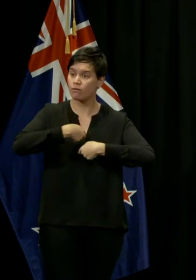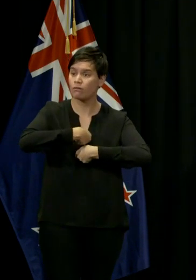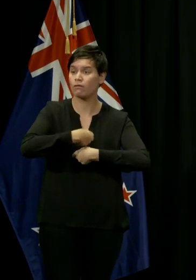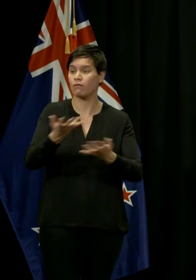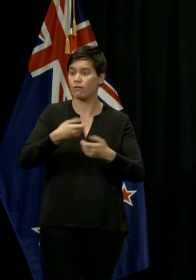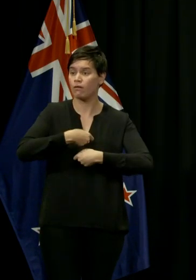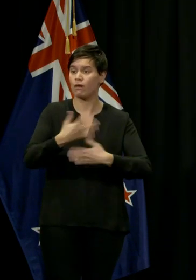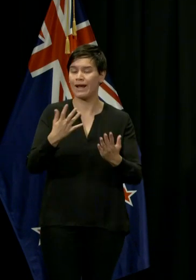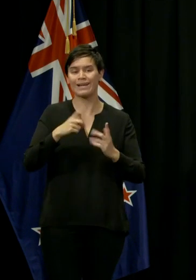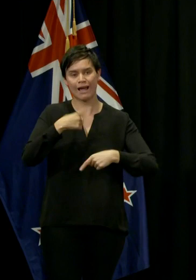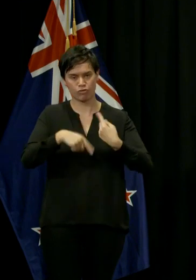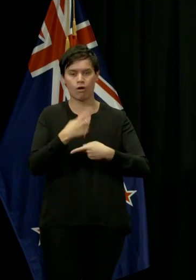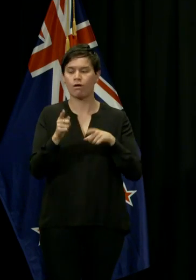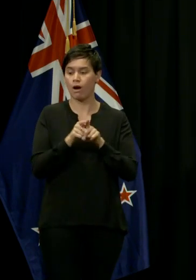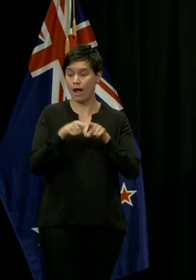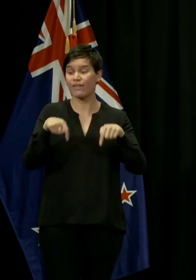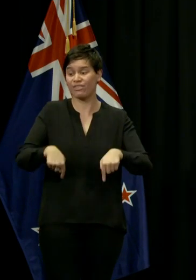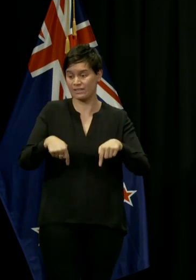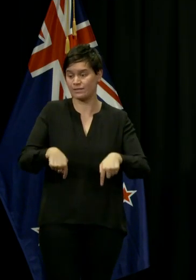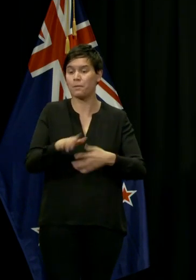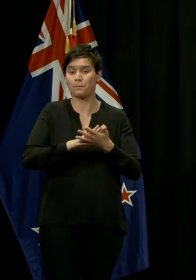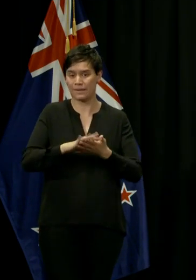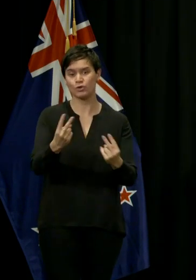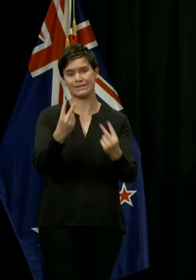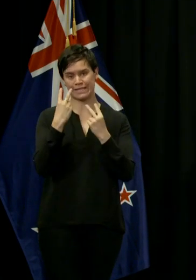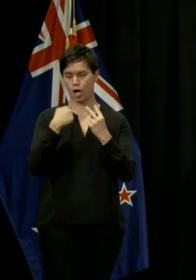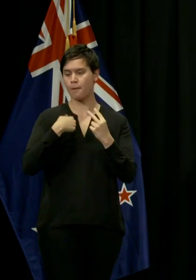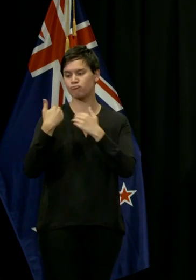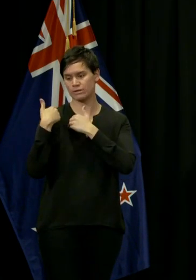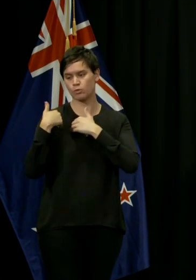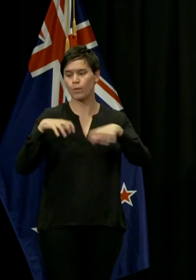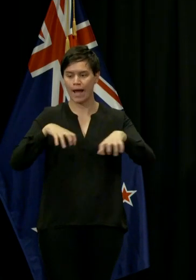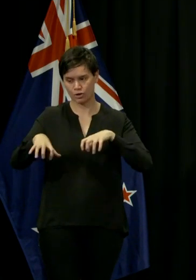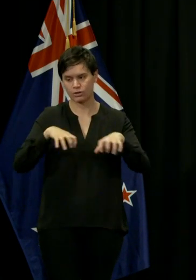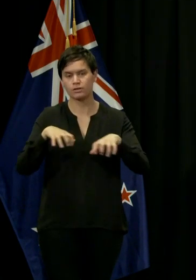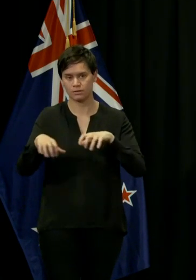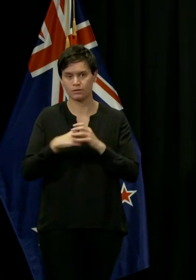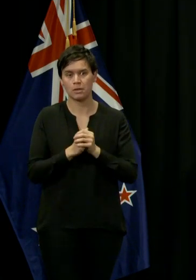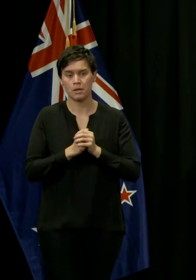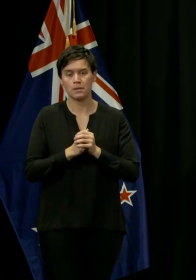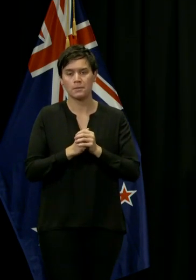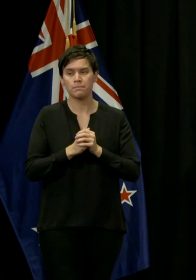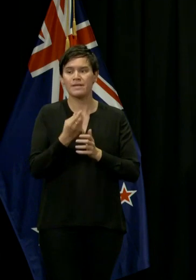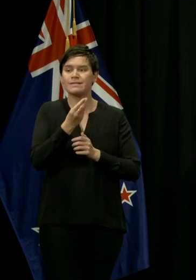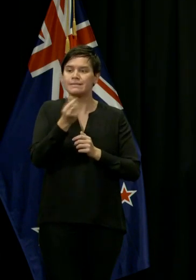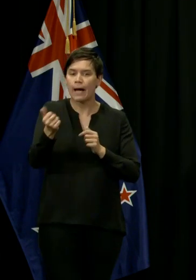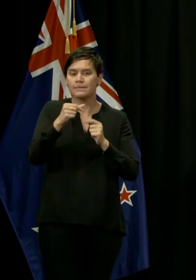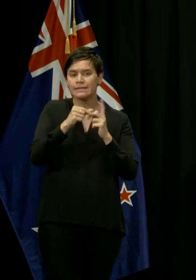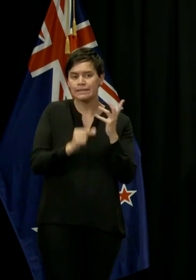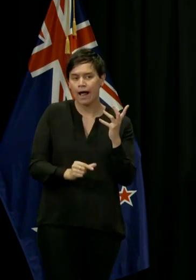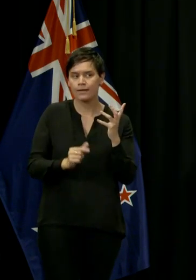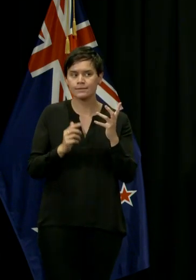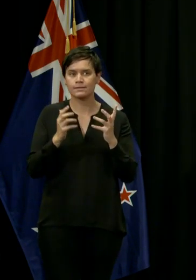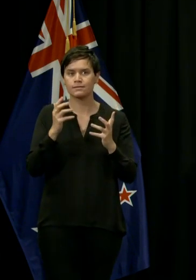media so we can keep up those accountabilities. But those are things we'll work through over the next 48 hours. I anticipate that I will